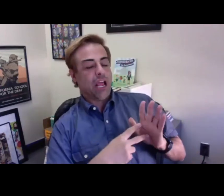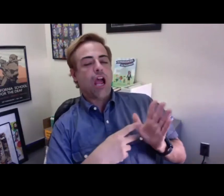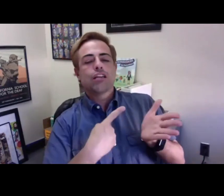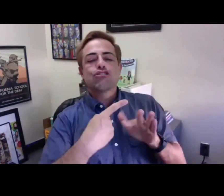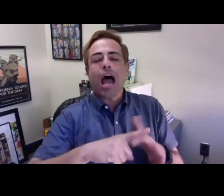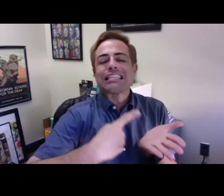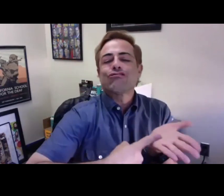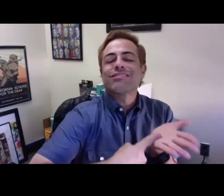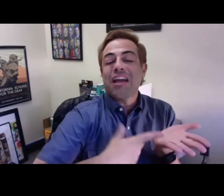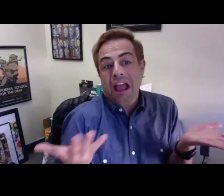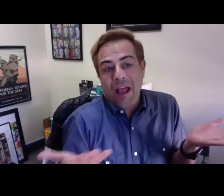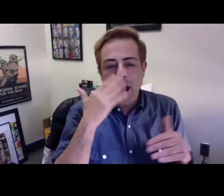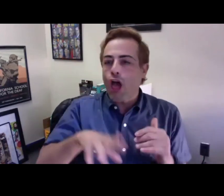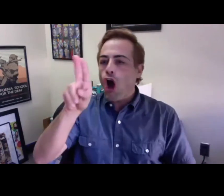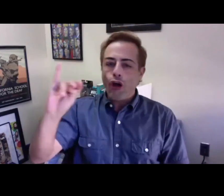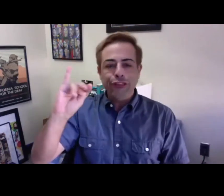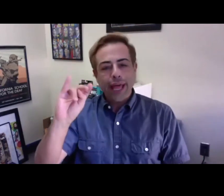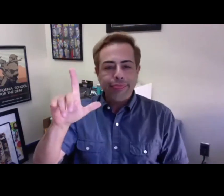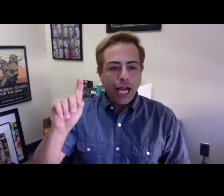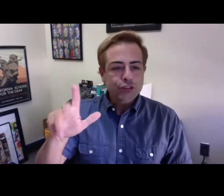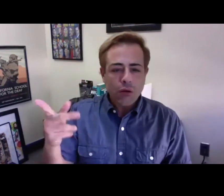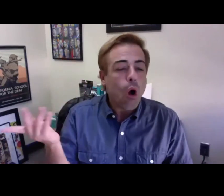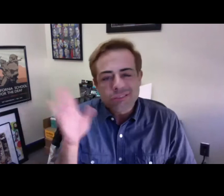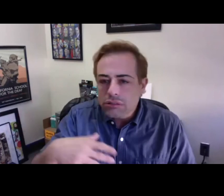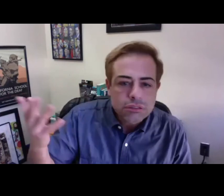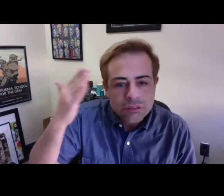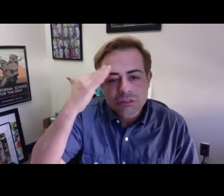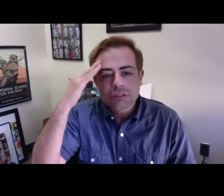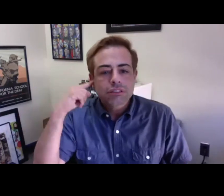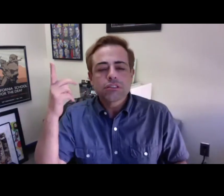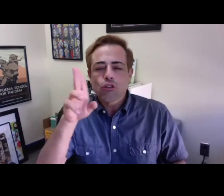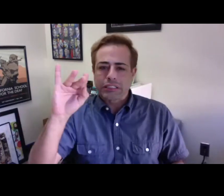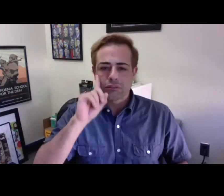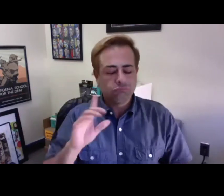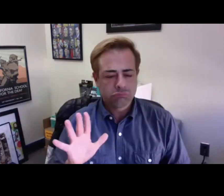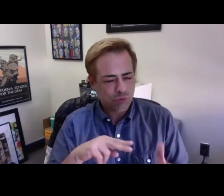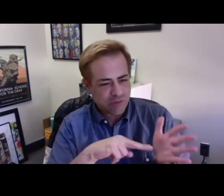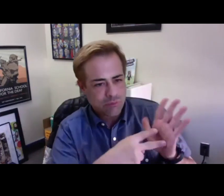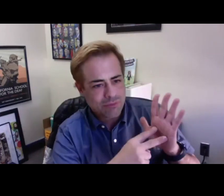maybe some people will start having that conversation, um,